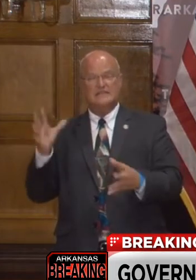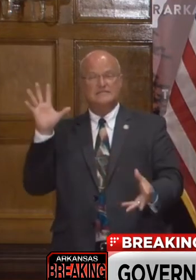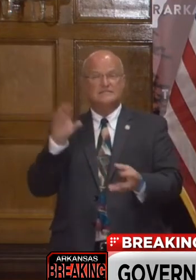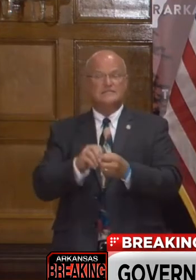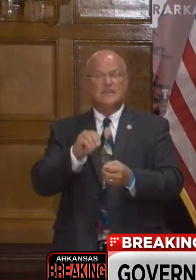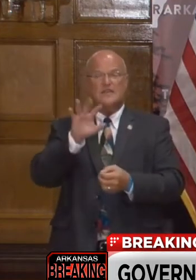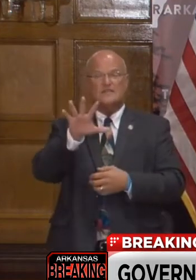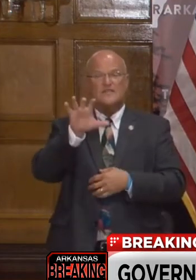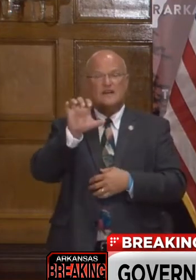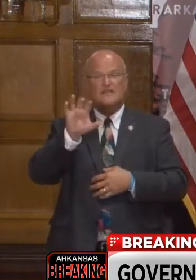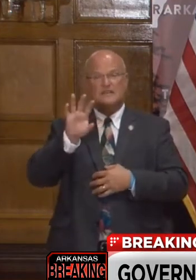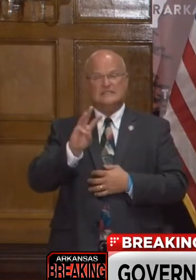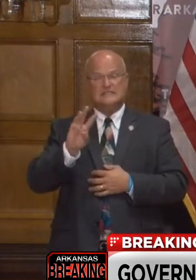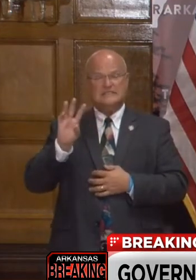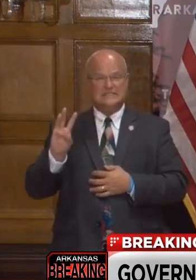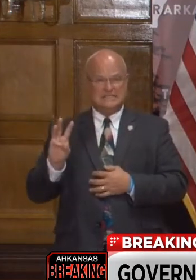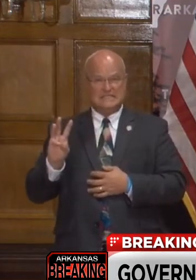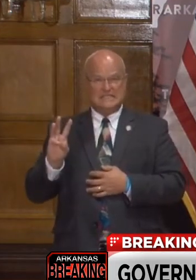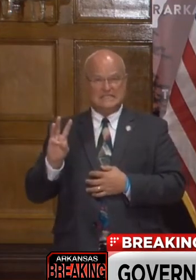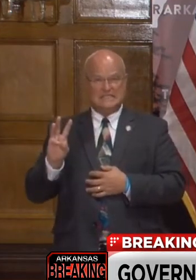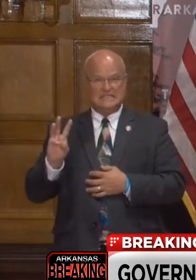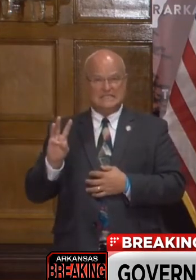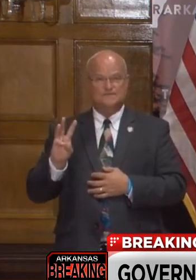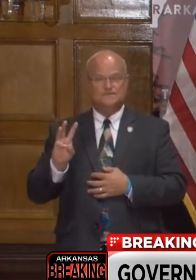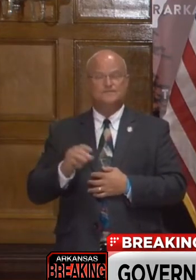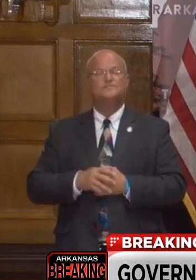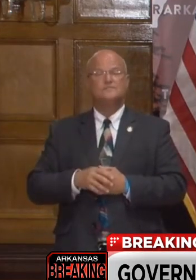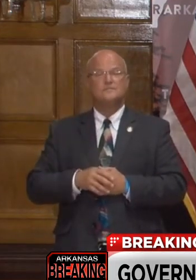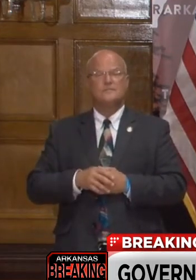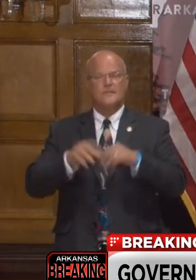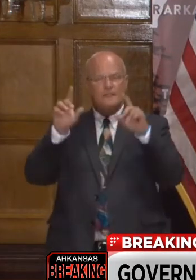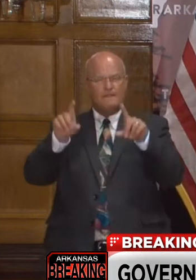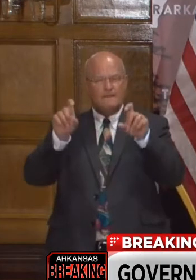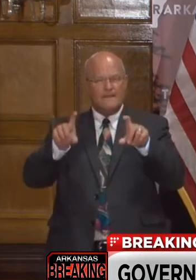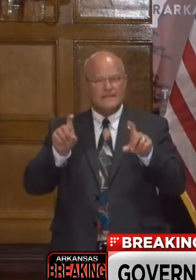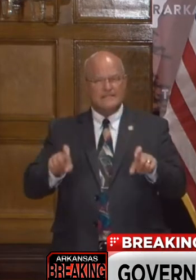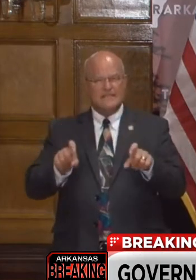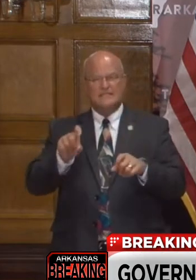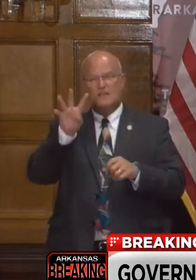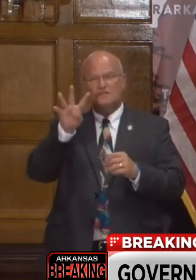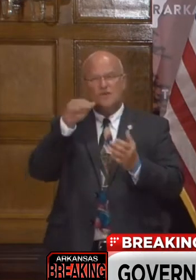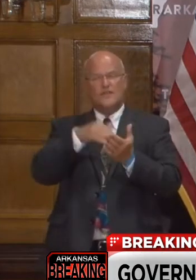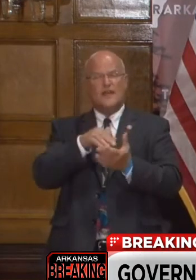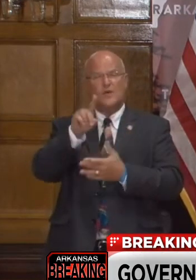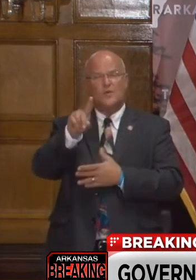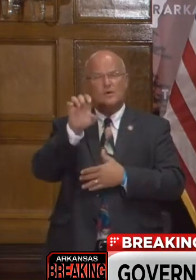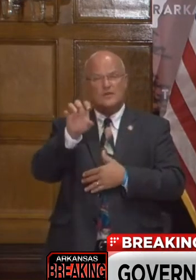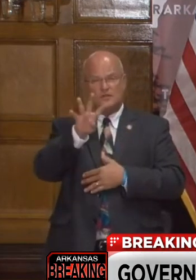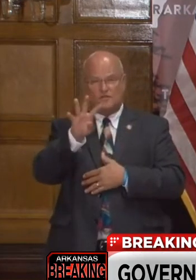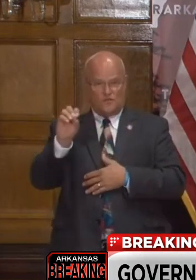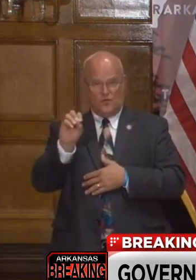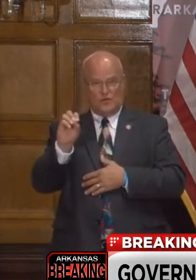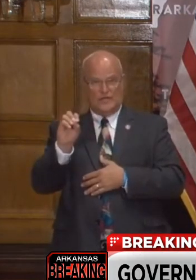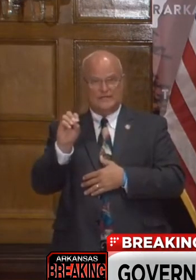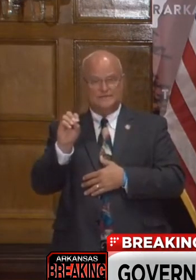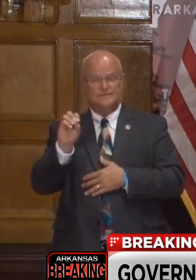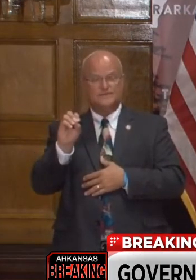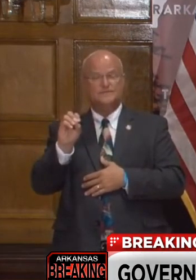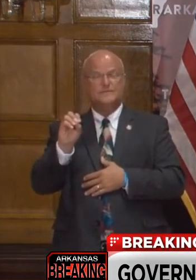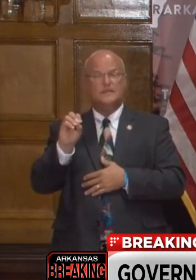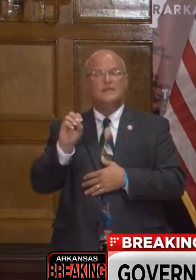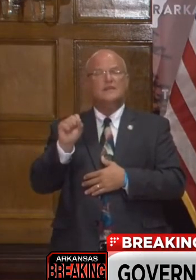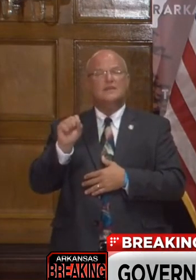us to 566. The testing is 4,140.